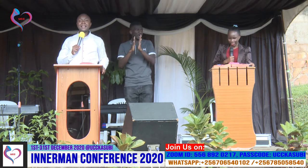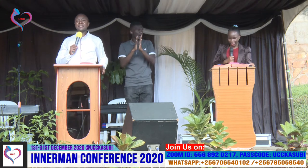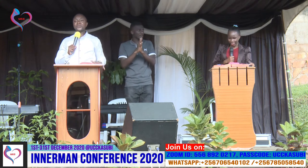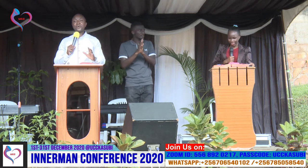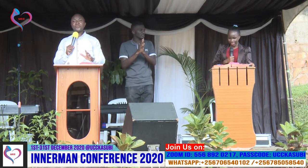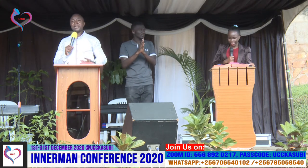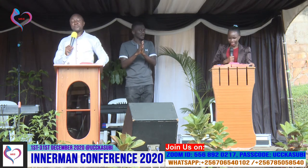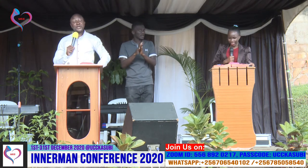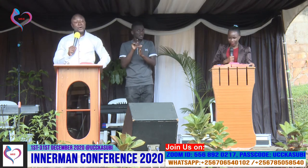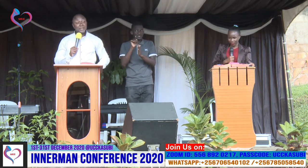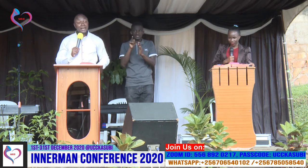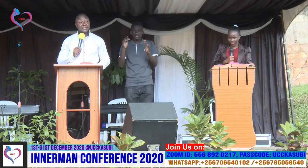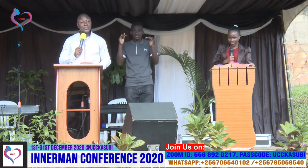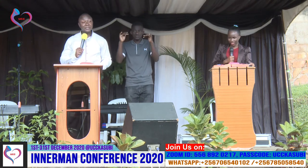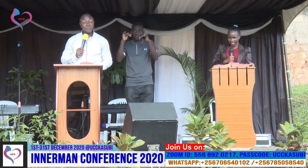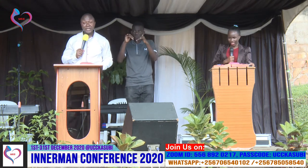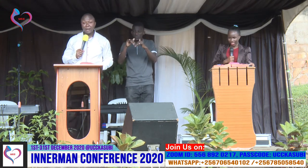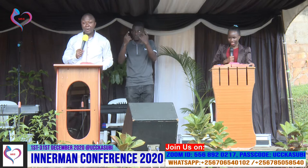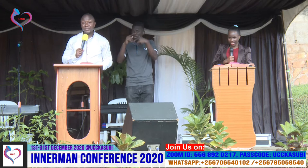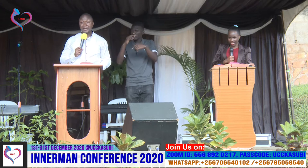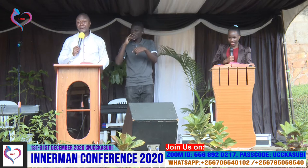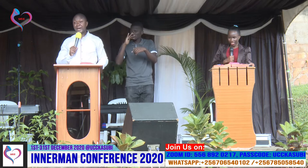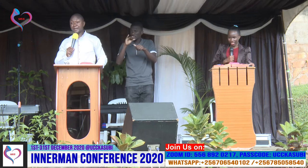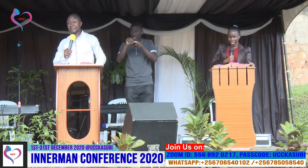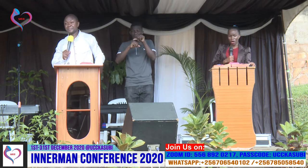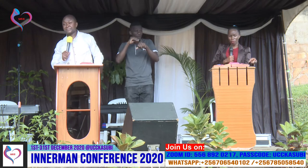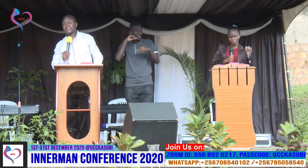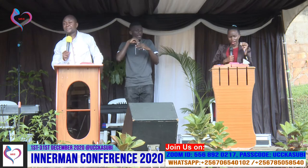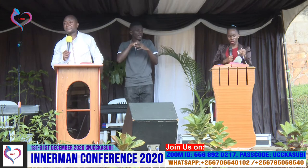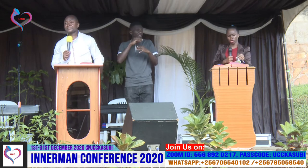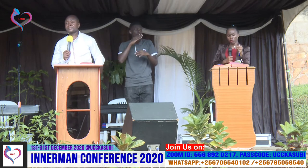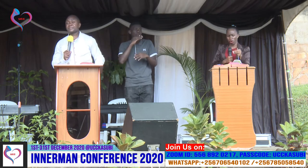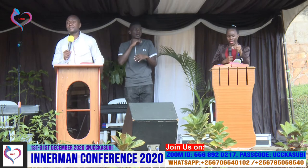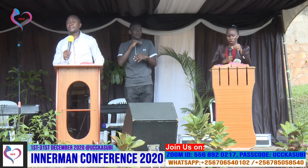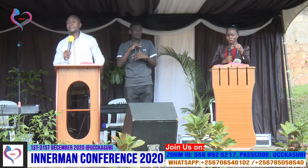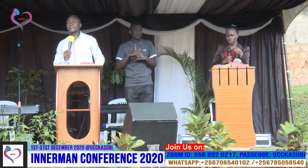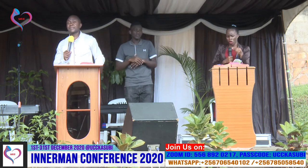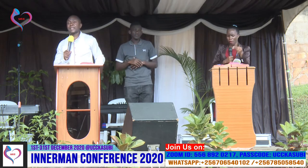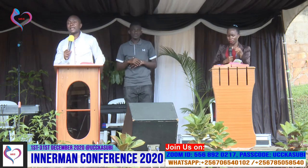And this conference, predominantly, we are speaking about the inner man. I